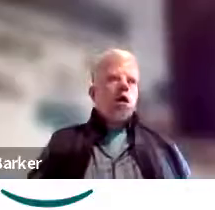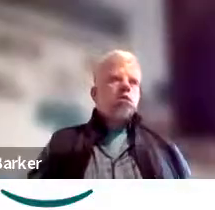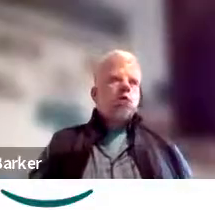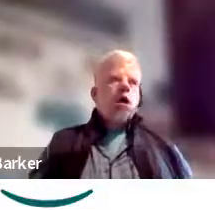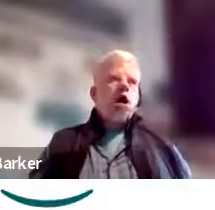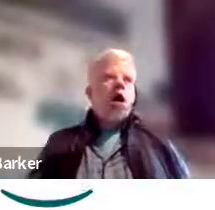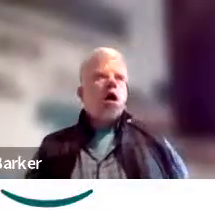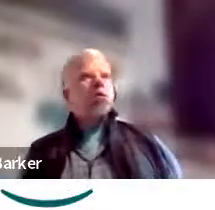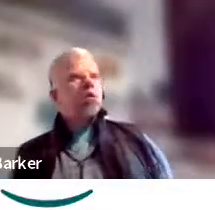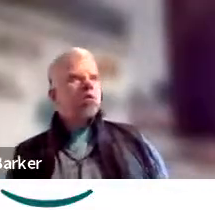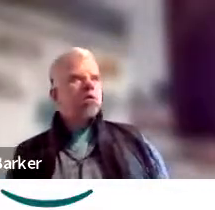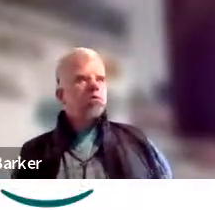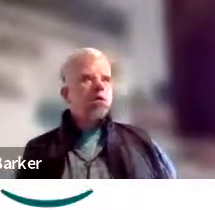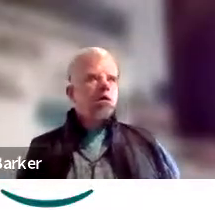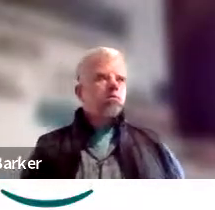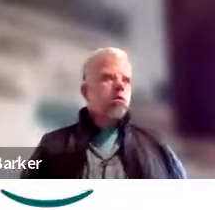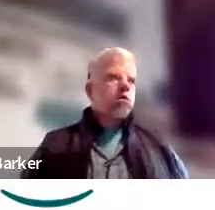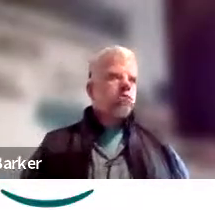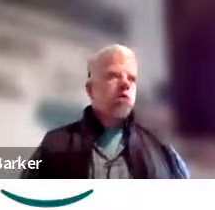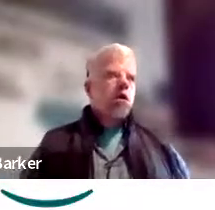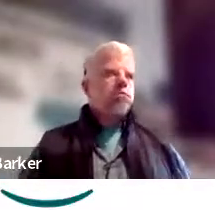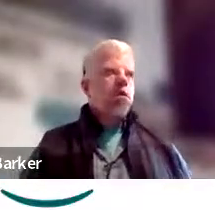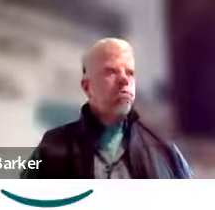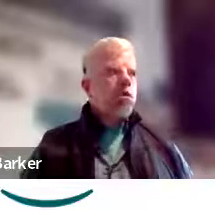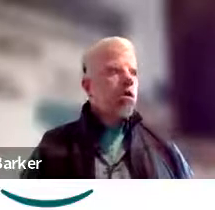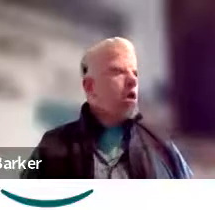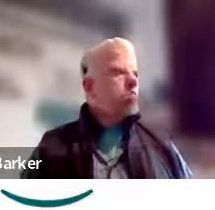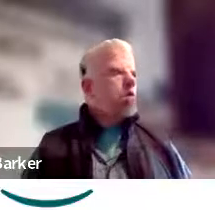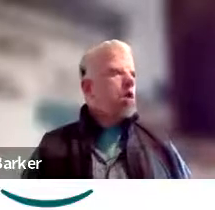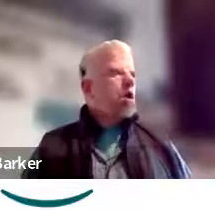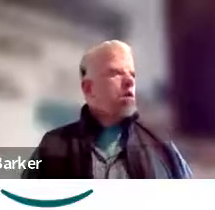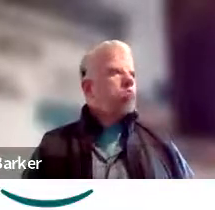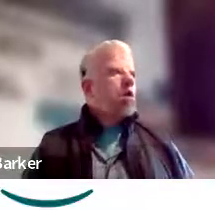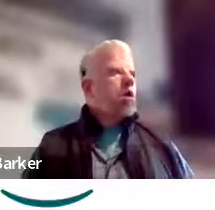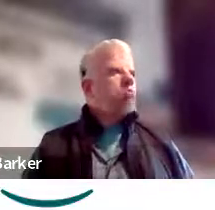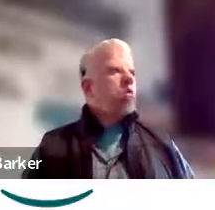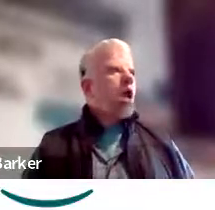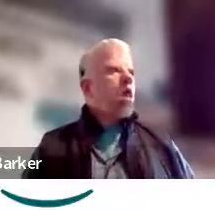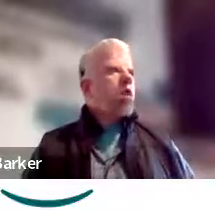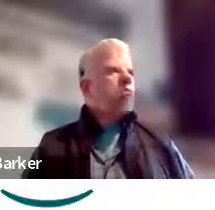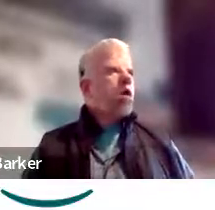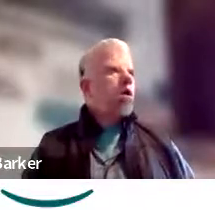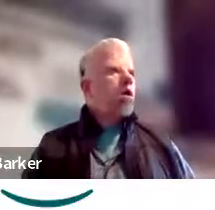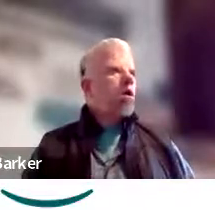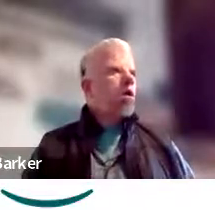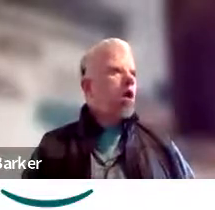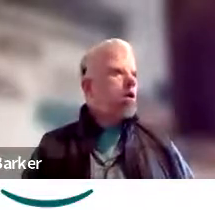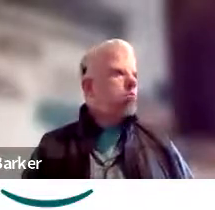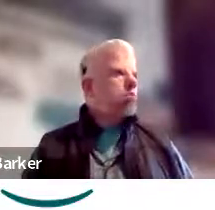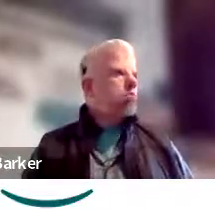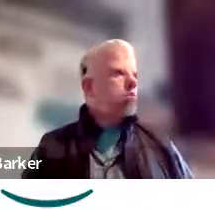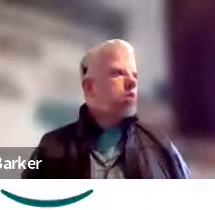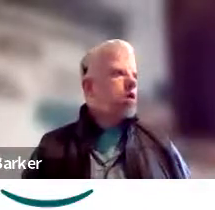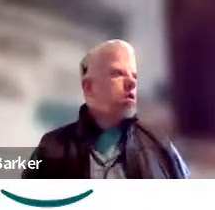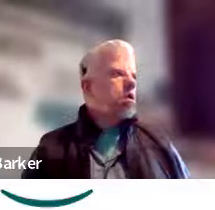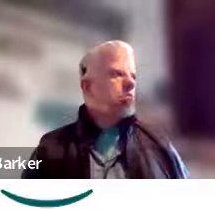Okay, and I'll go first. So thanks for inviting me along, Amy. My name is Alex Barker.